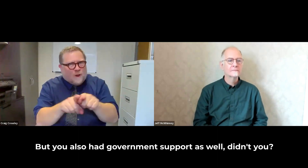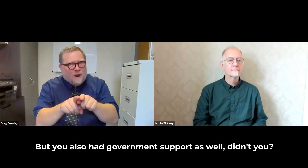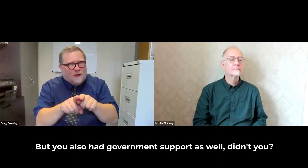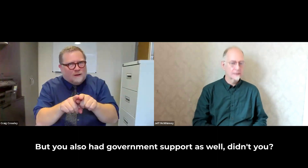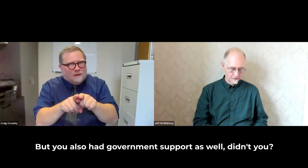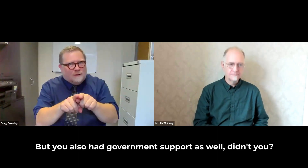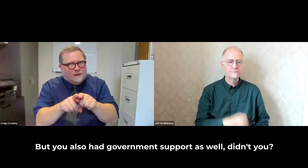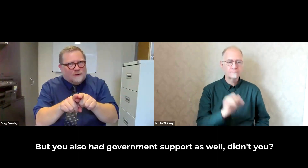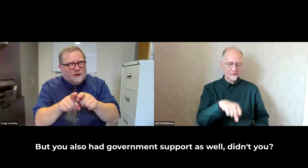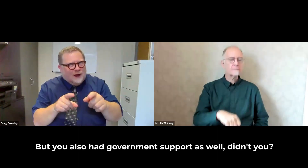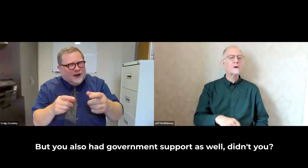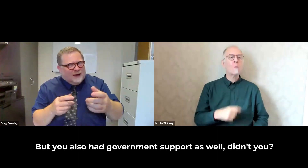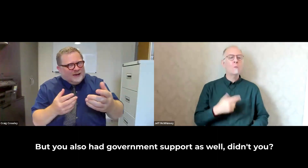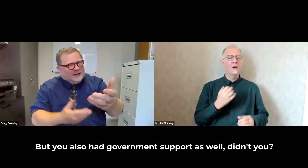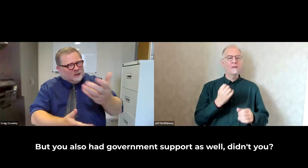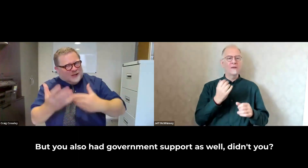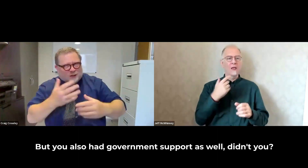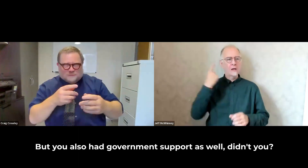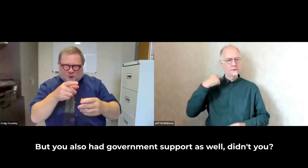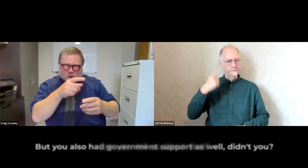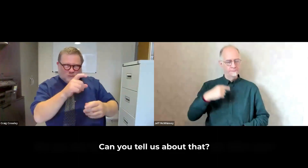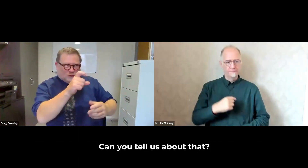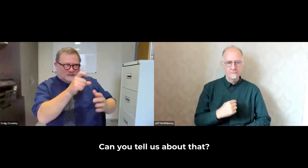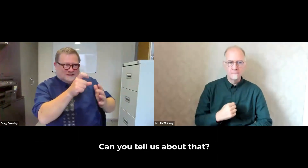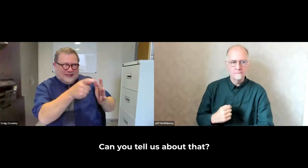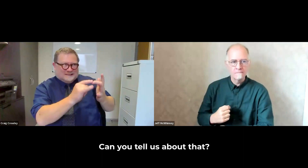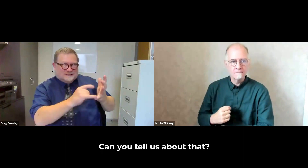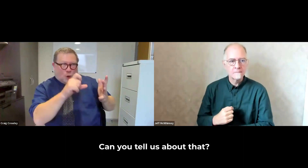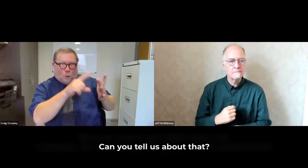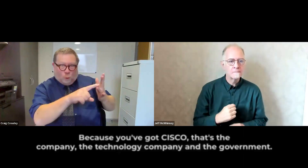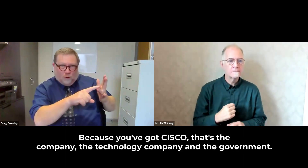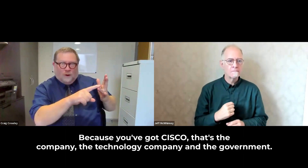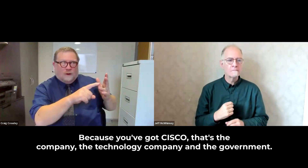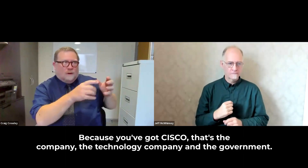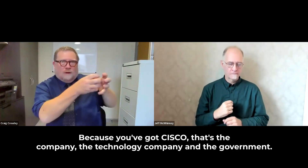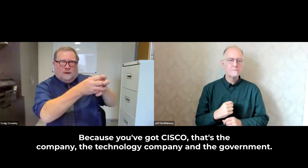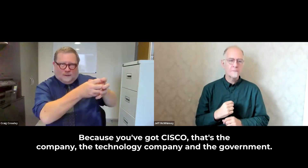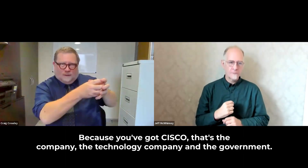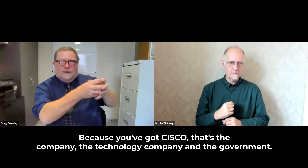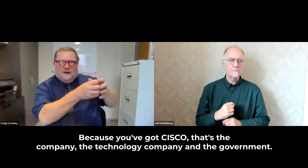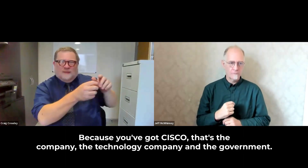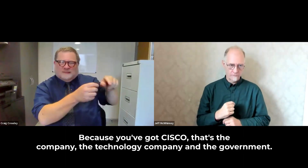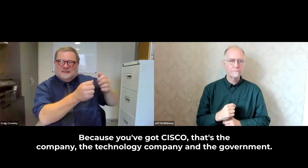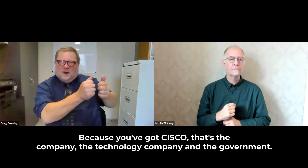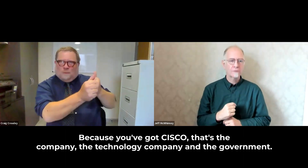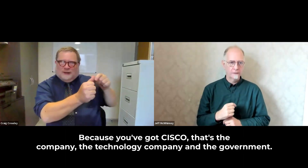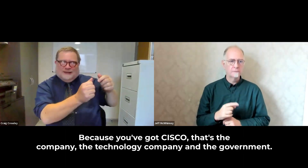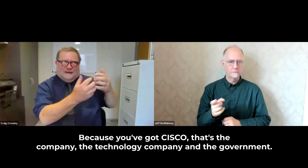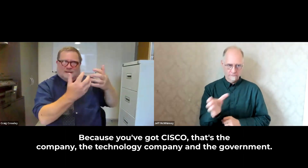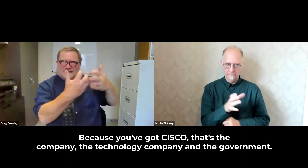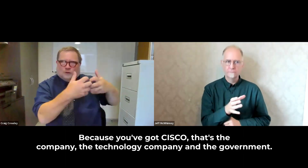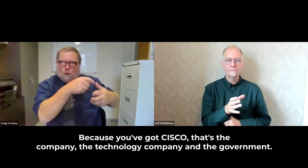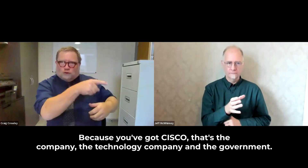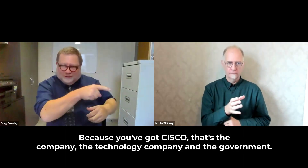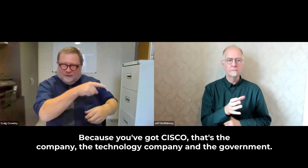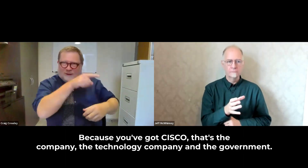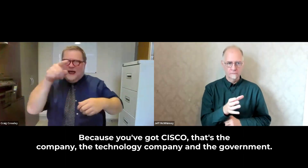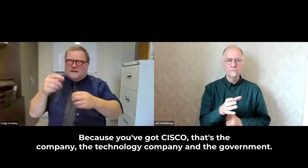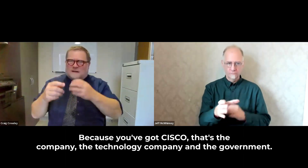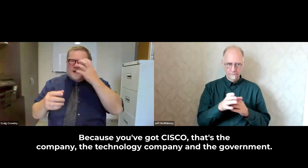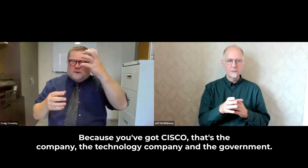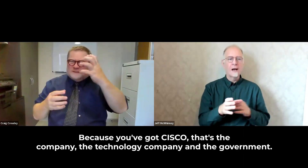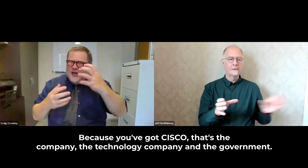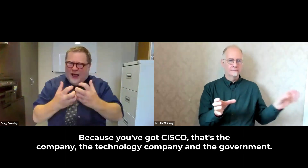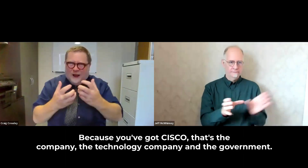But you also had government support as well, didn't you? Can you tell us about that? Because you've got Cisco, that's the company,